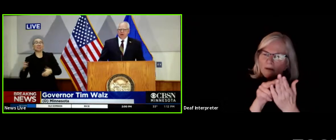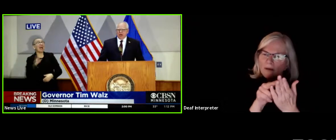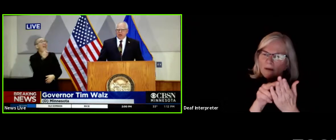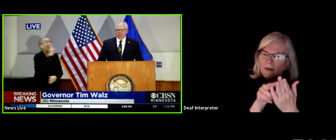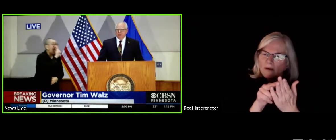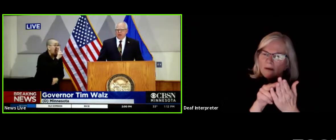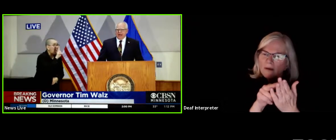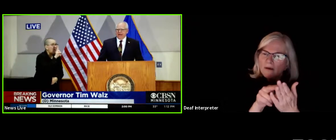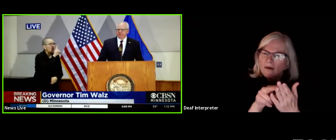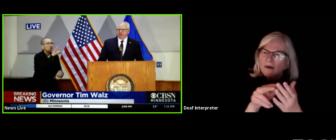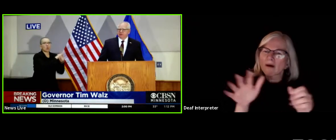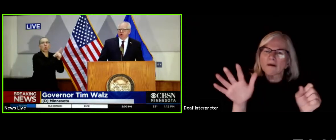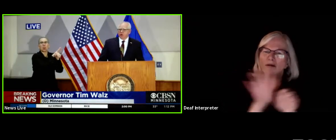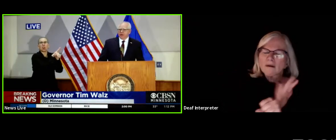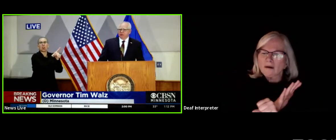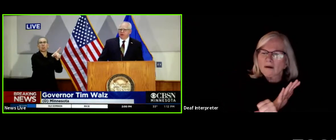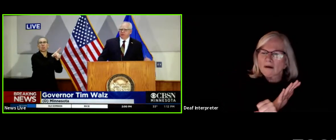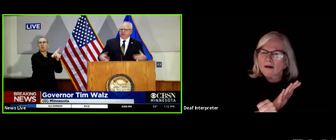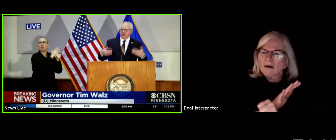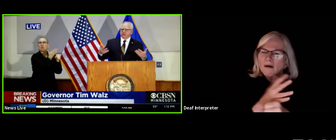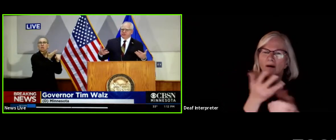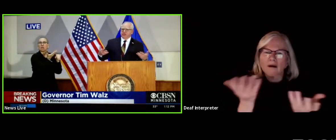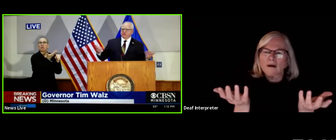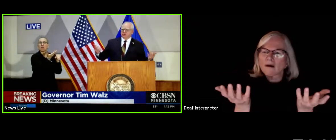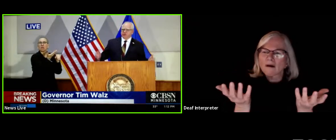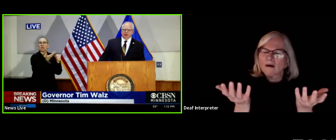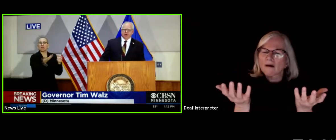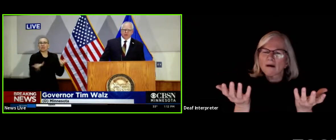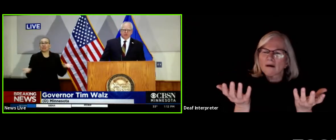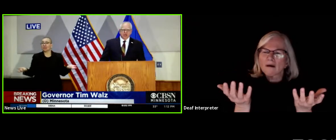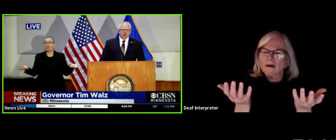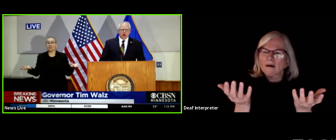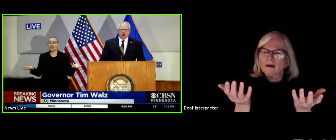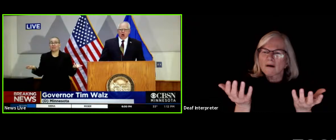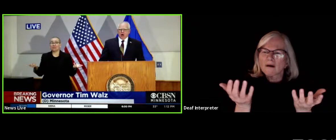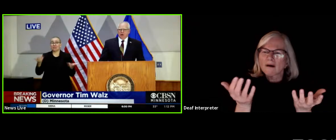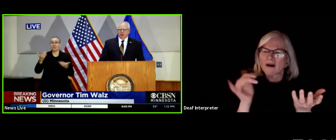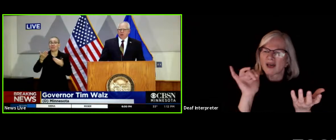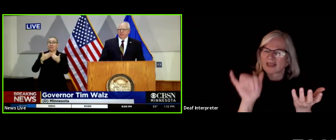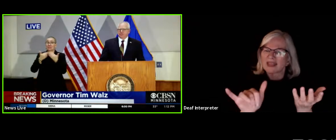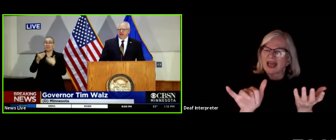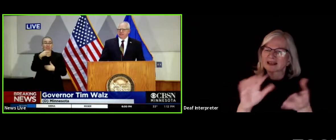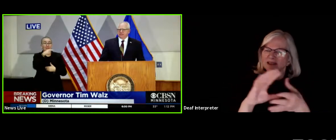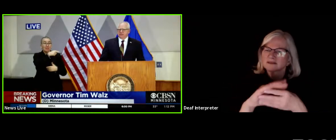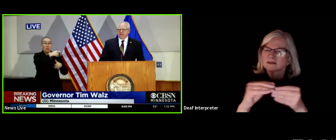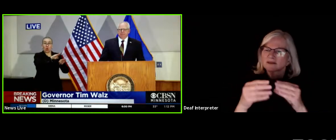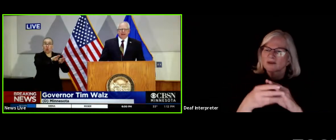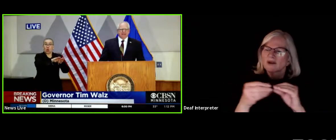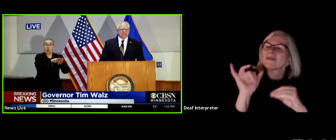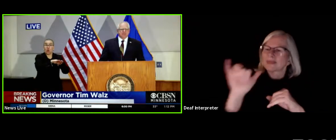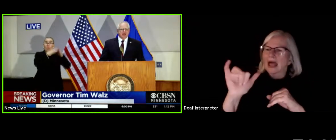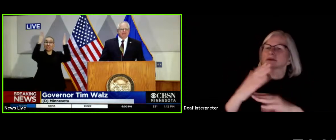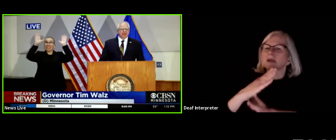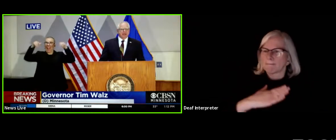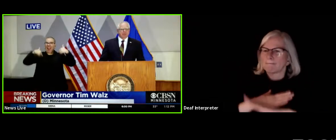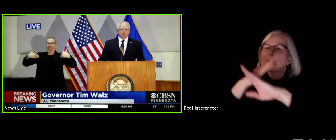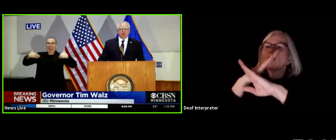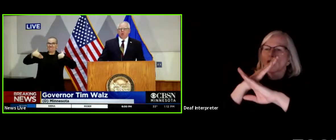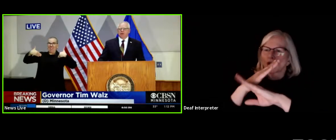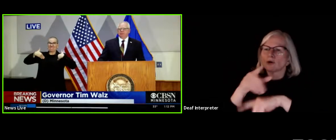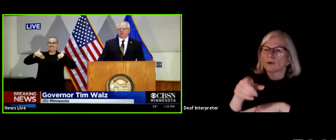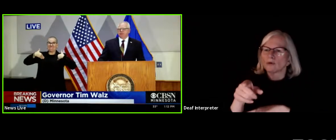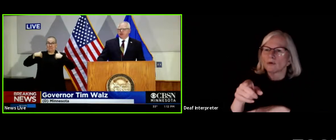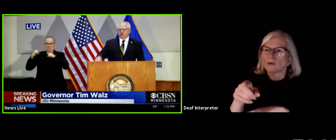happened? I have been told, like, whenever we do those things, those are barriers. Our websites get massive traffic, and